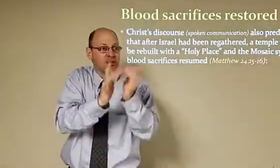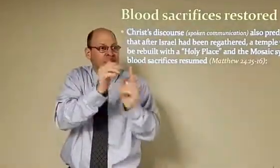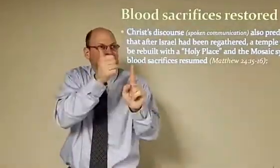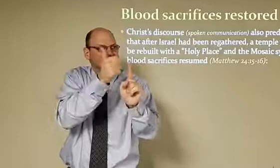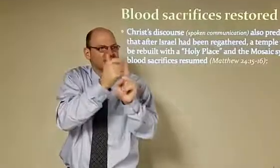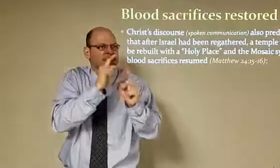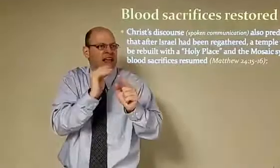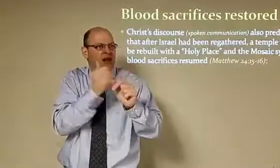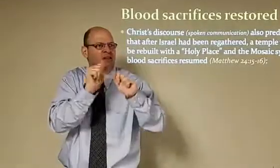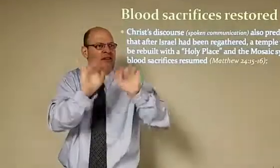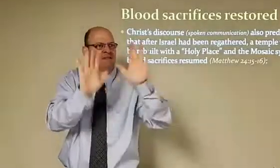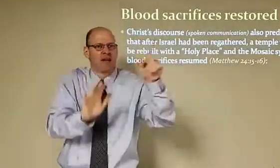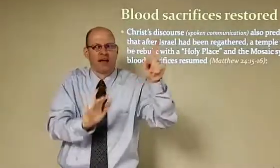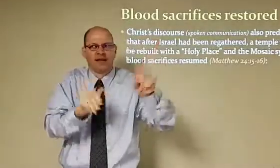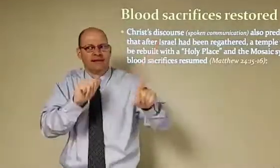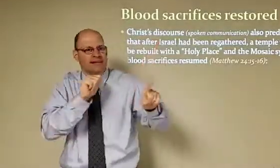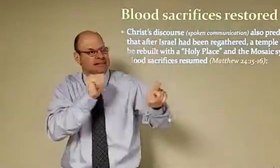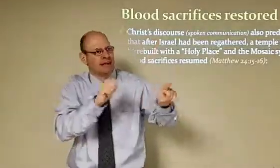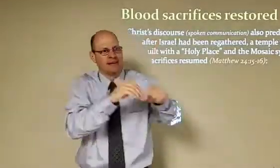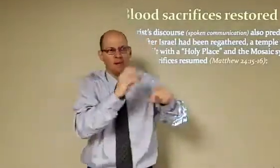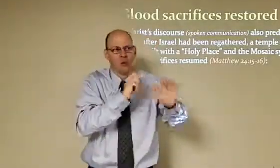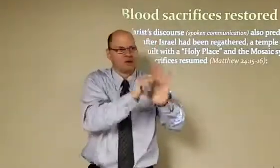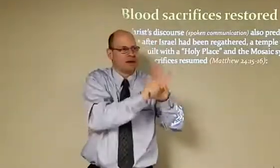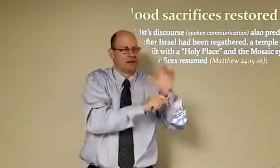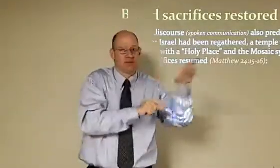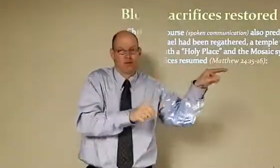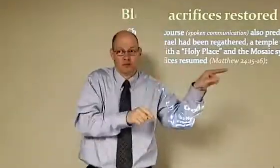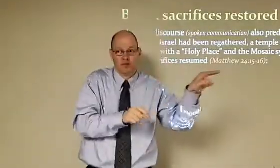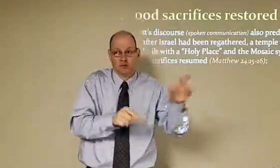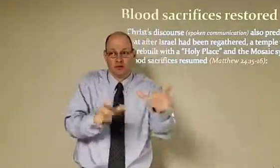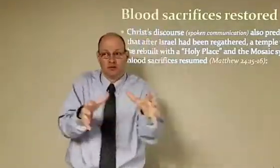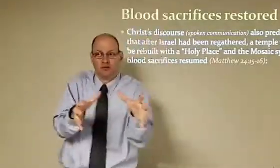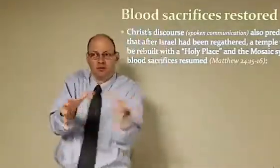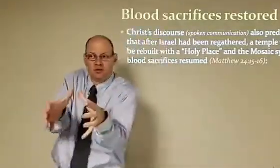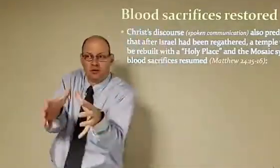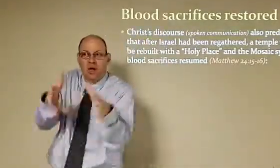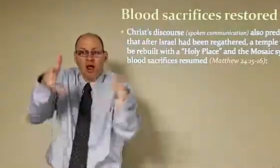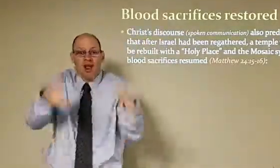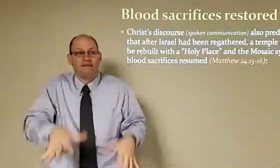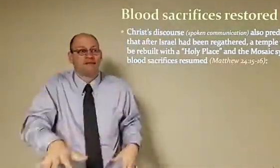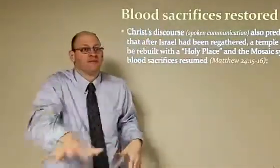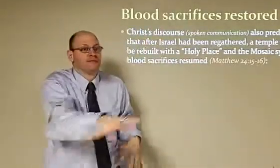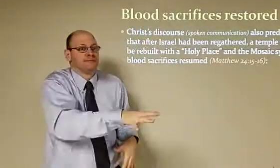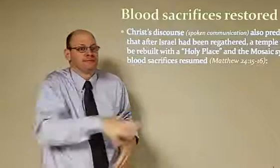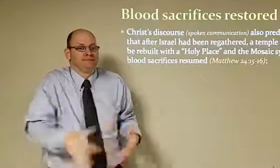144,000, that Jesus was our Messiah, sacrificed for the blood.